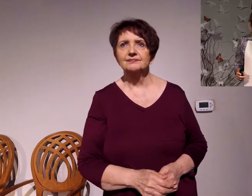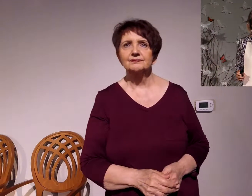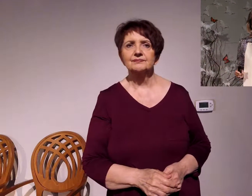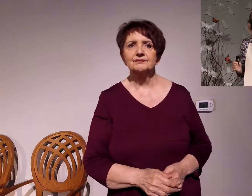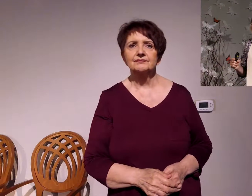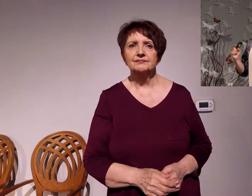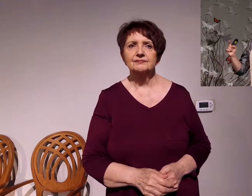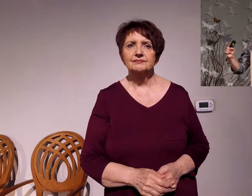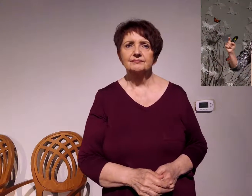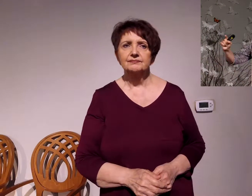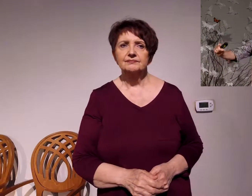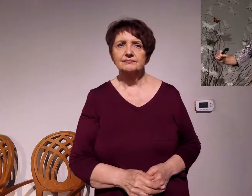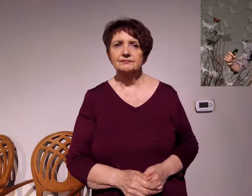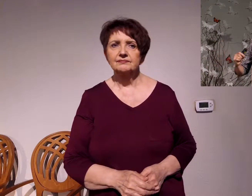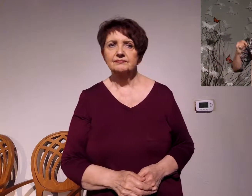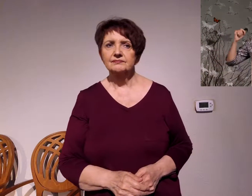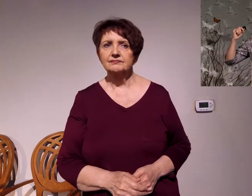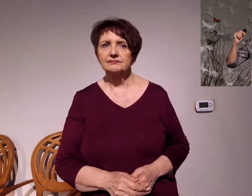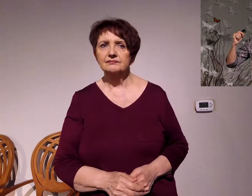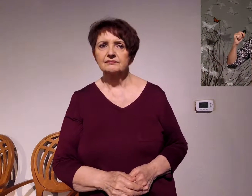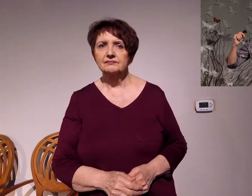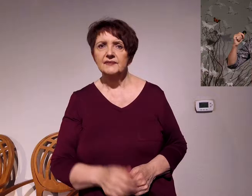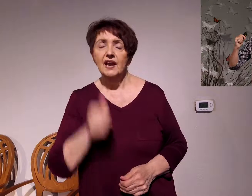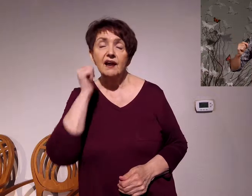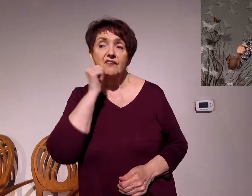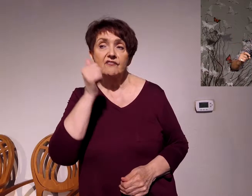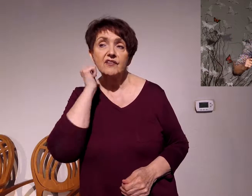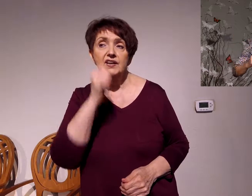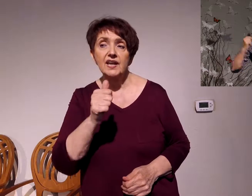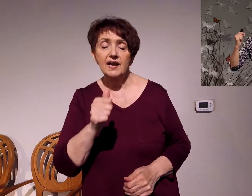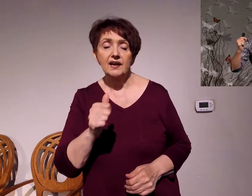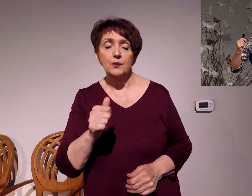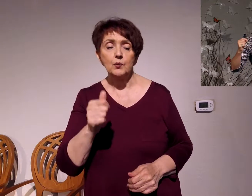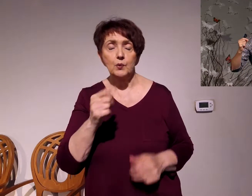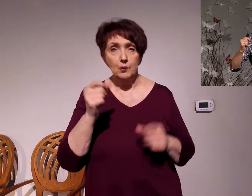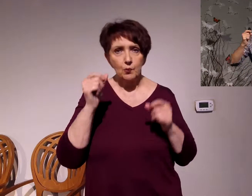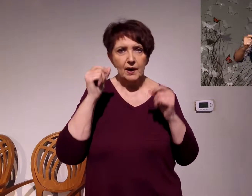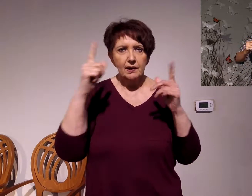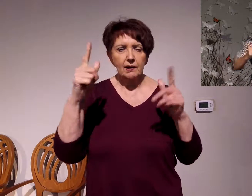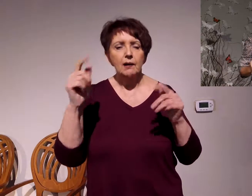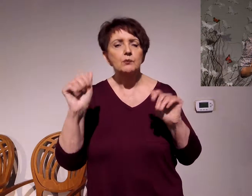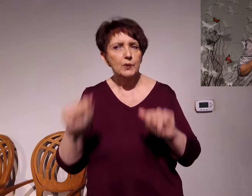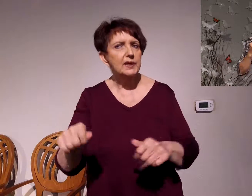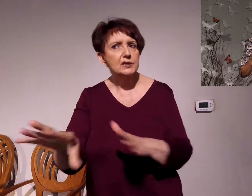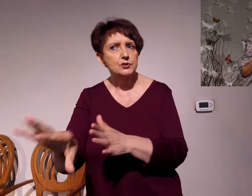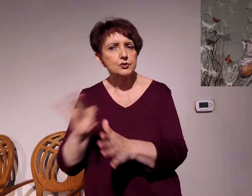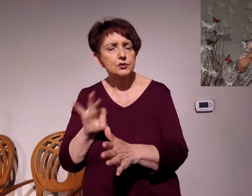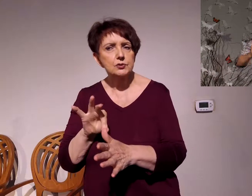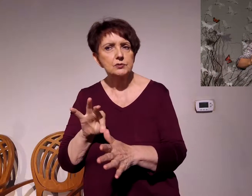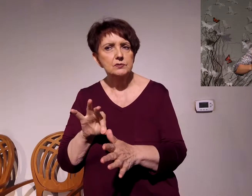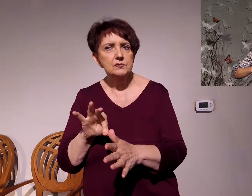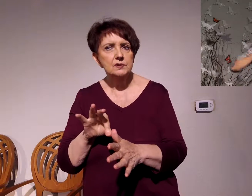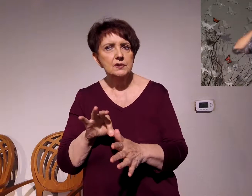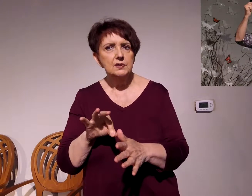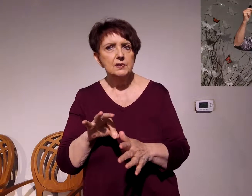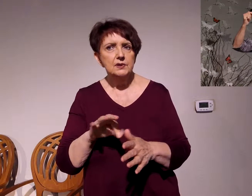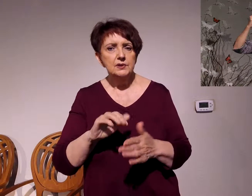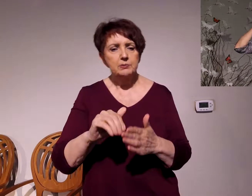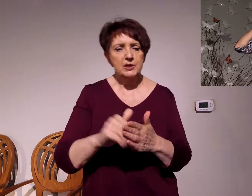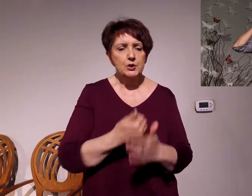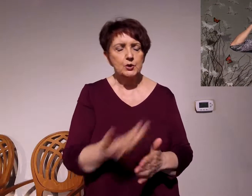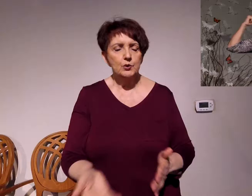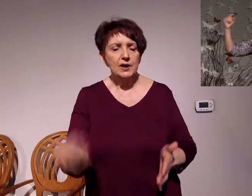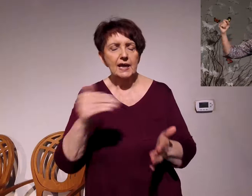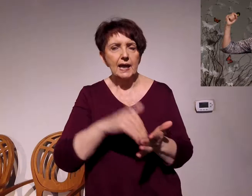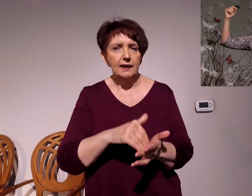We can, in every single day that we wake up, we can choose to